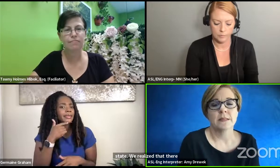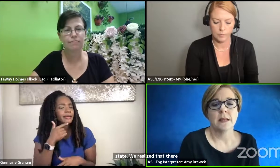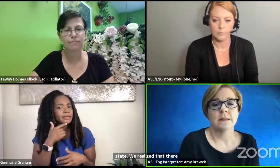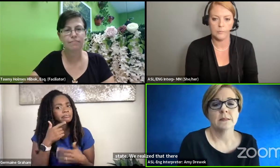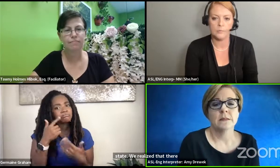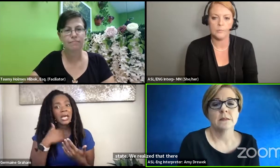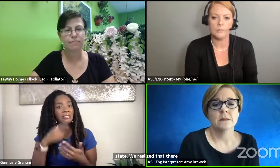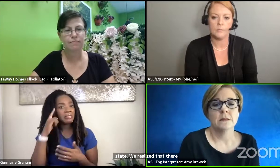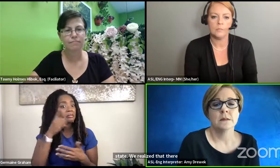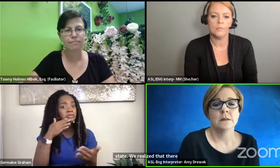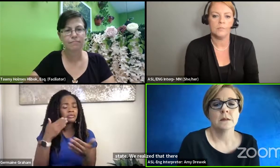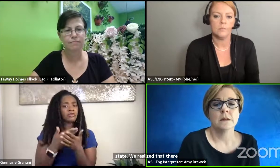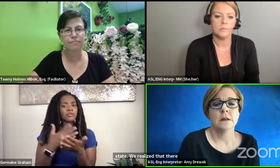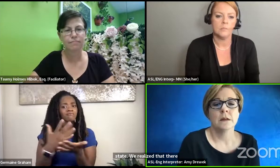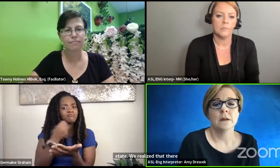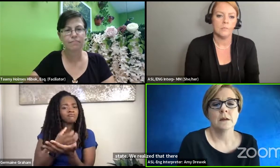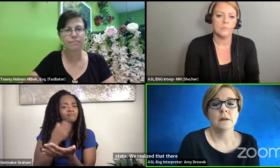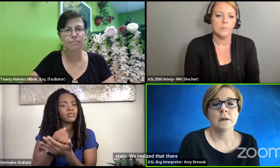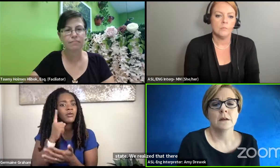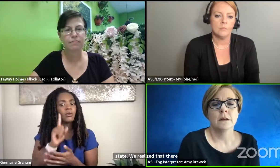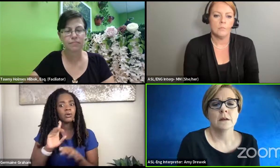throughout the state.